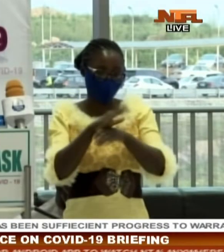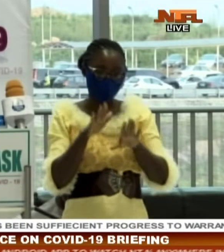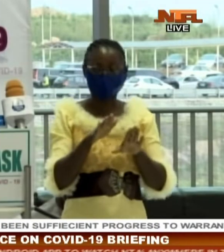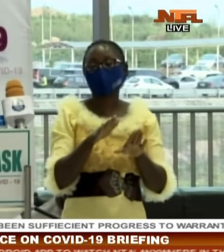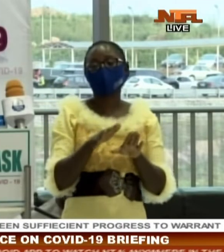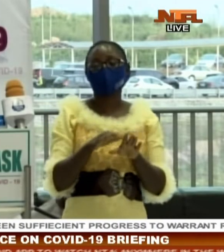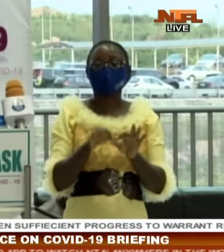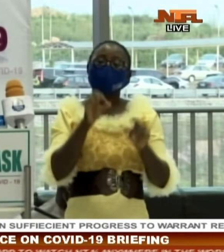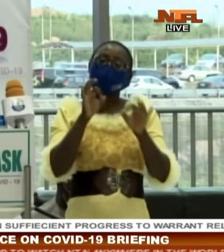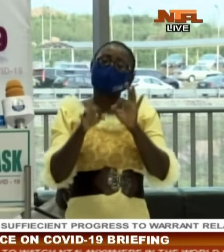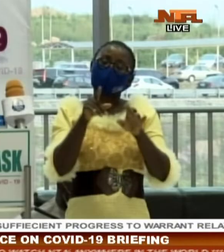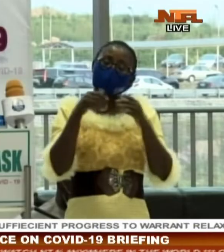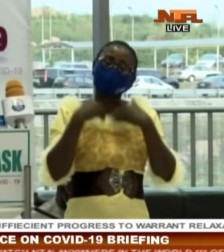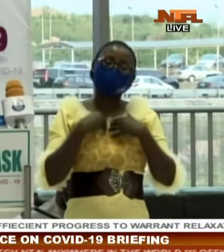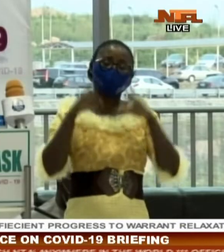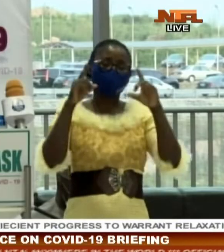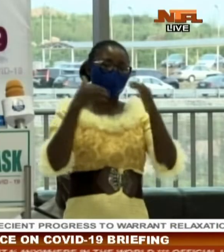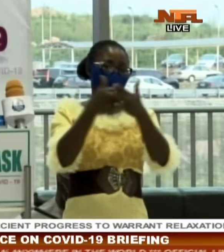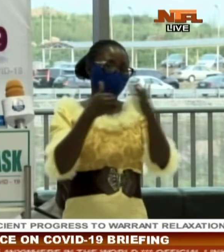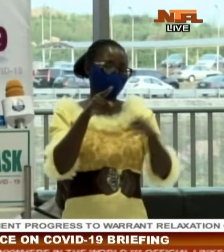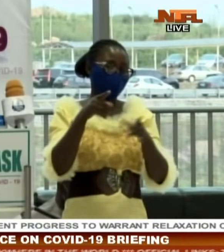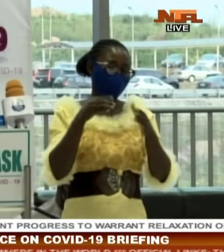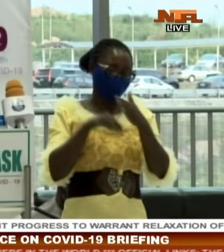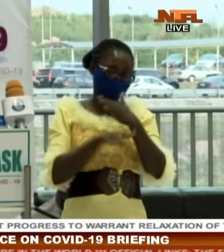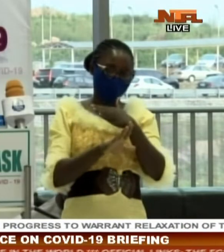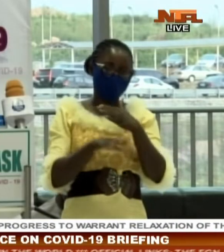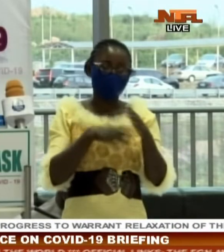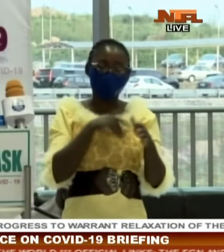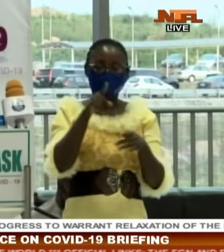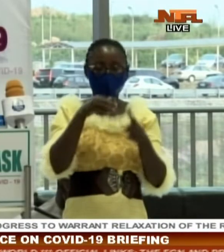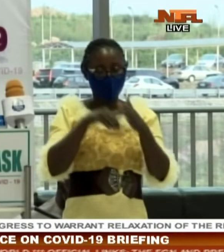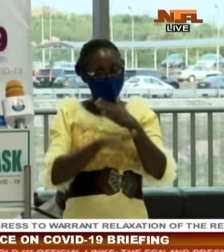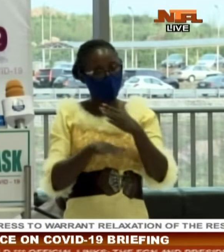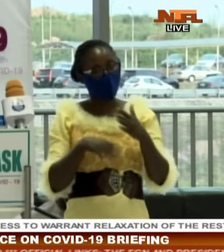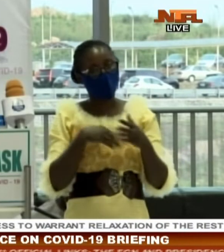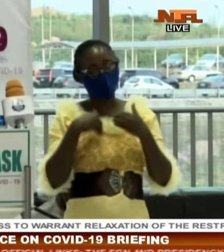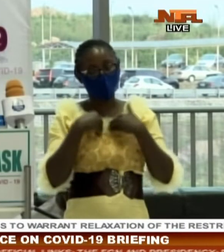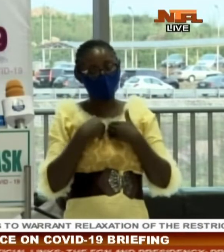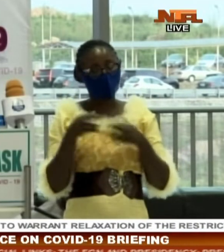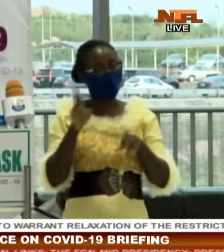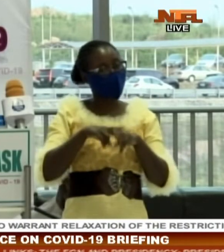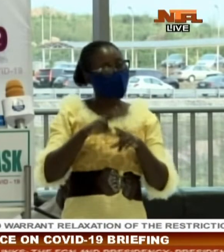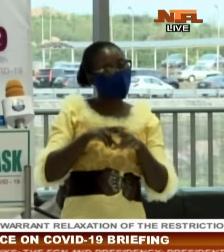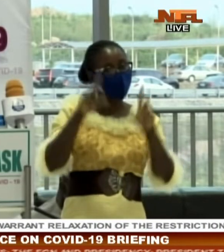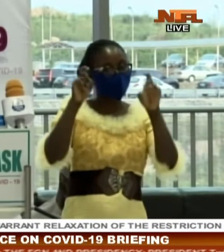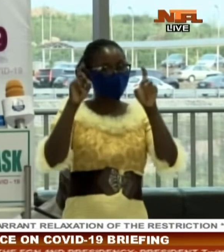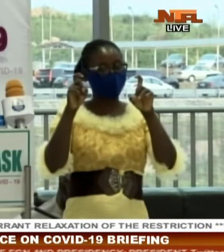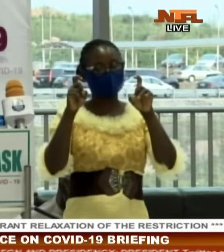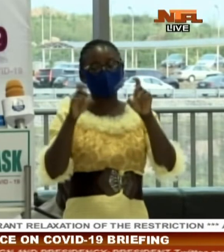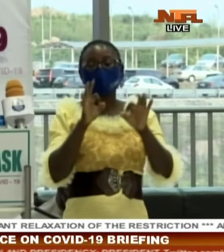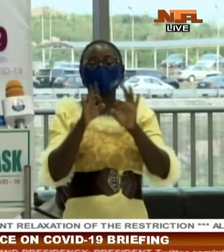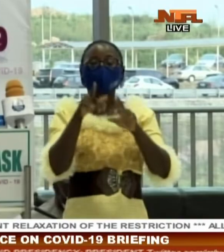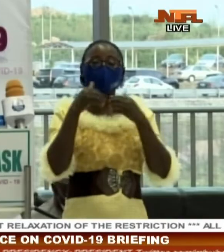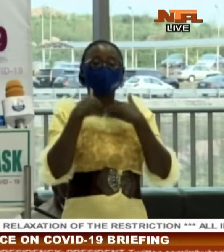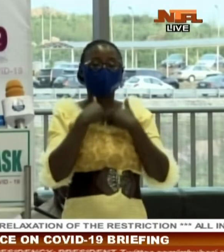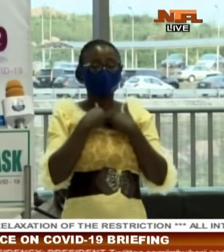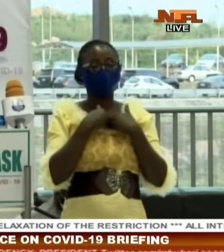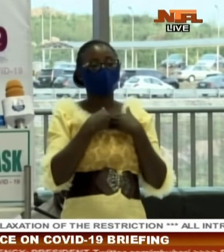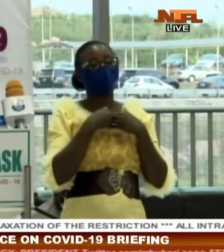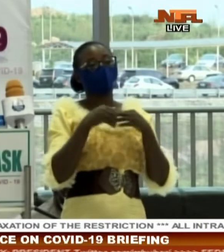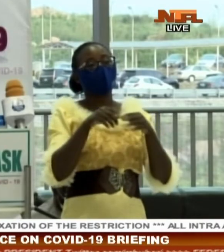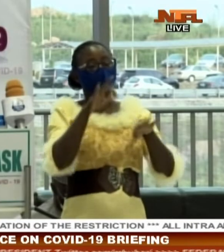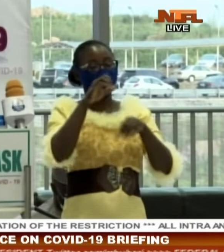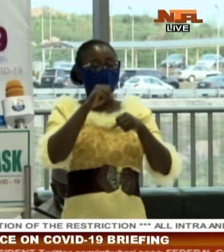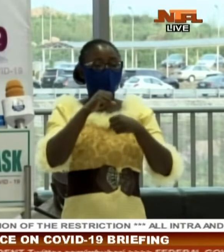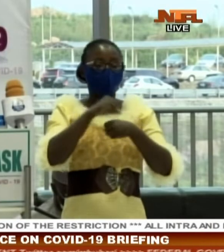to have a test before arrival and you come in and have a repeat test, if you already have the disease